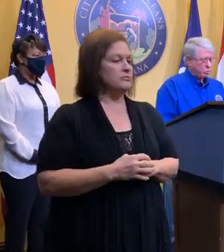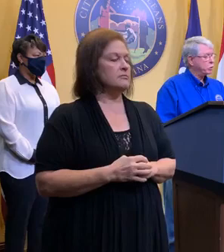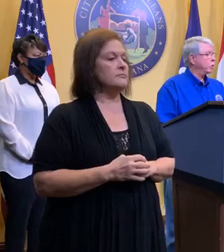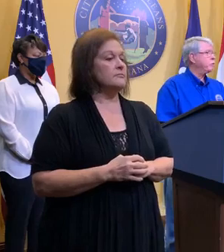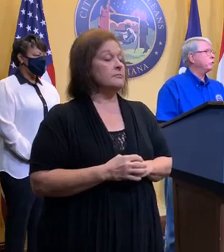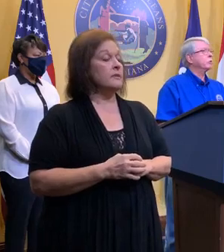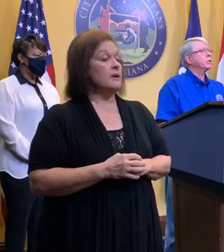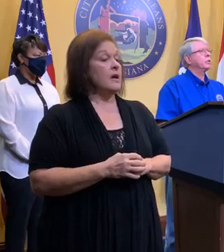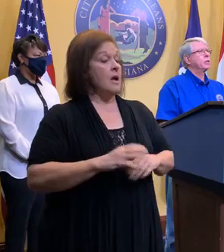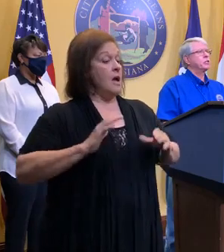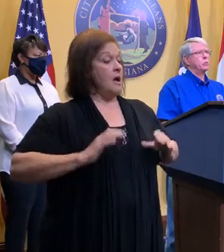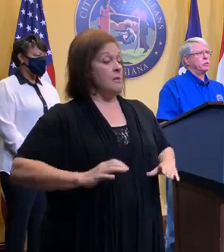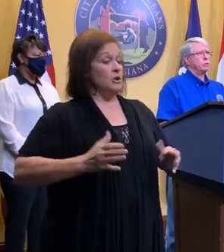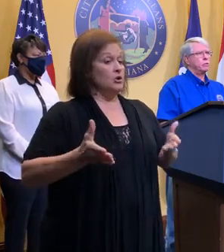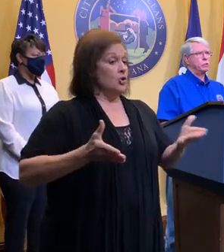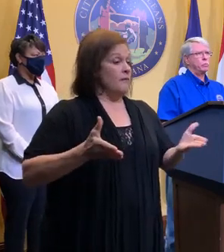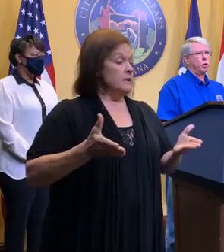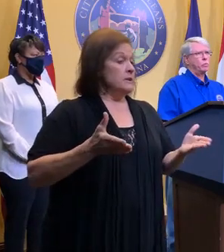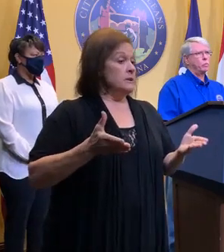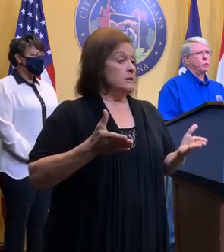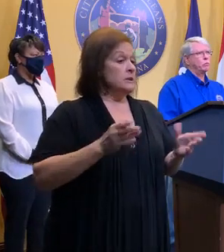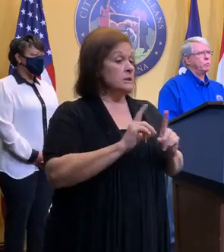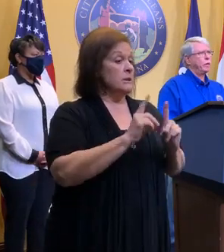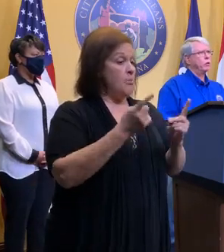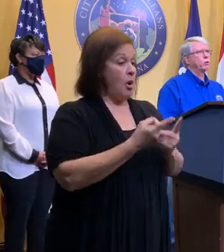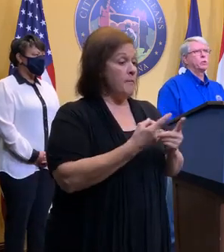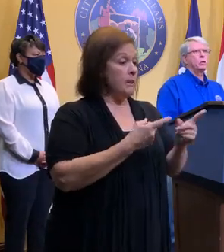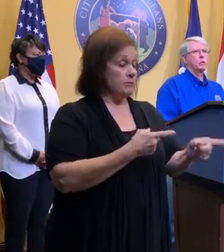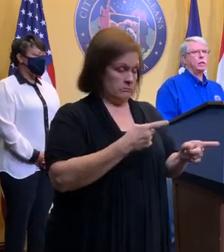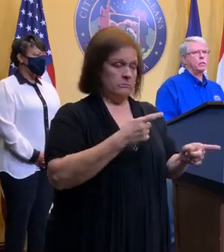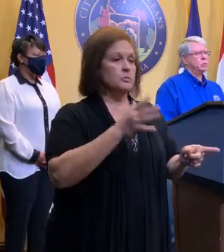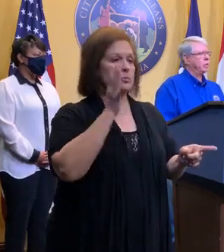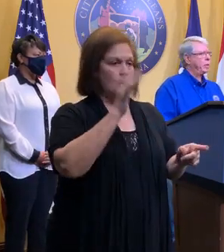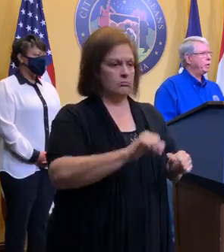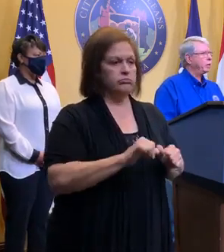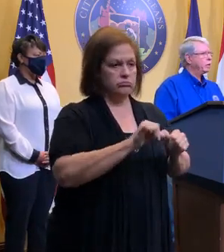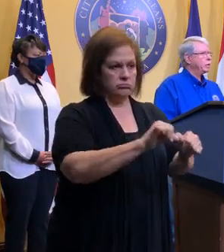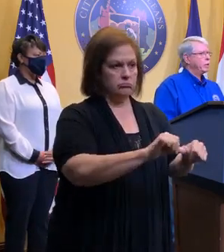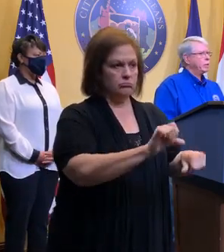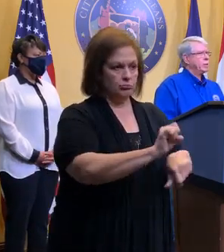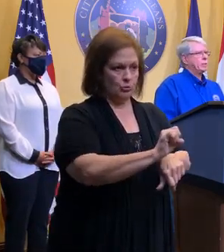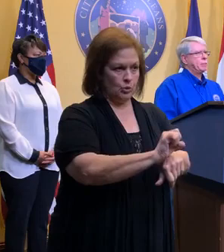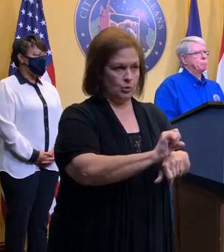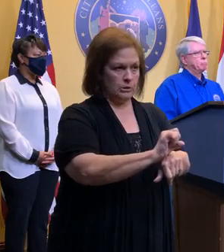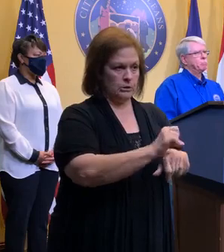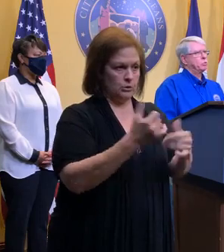as customer service department will remain open all day today.